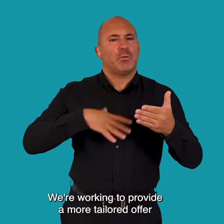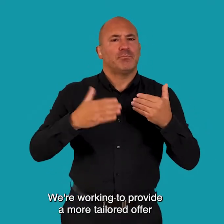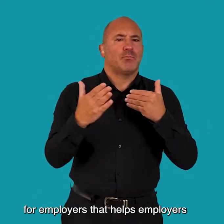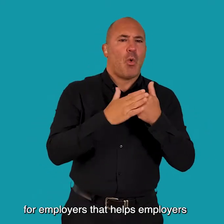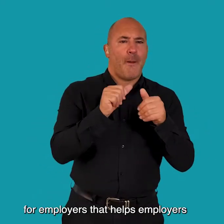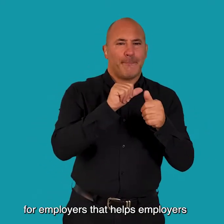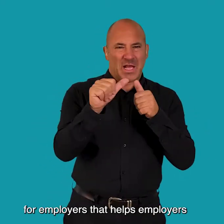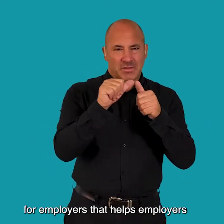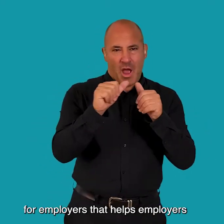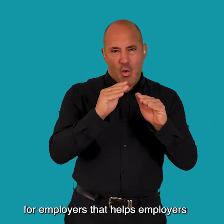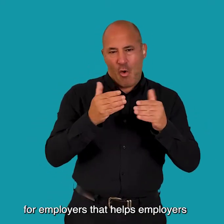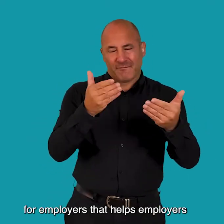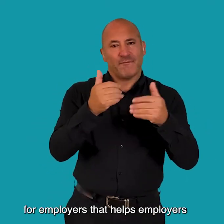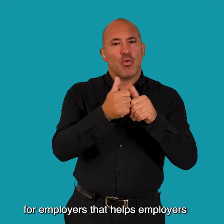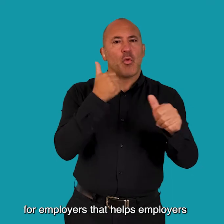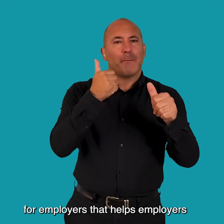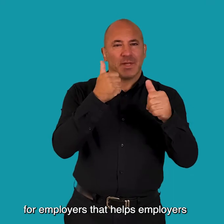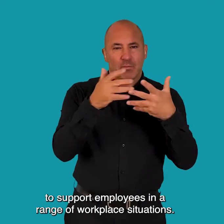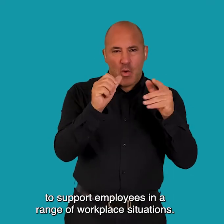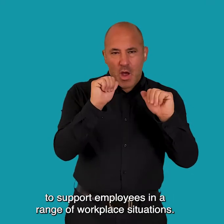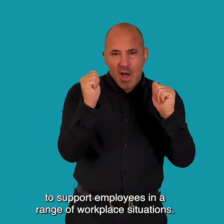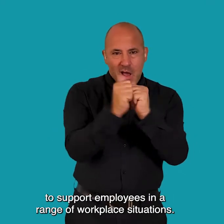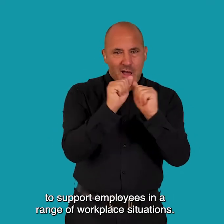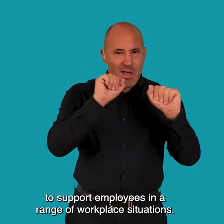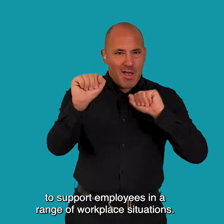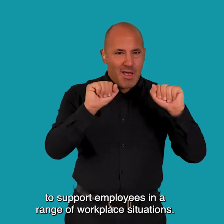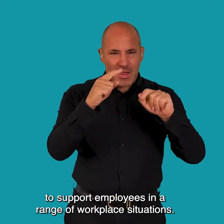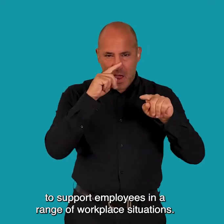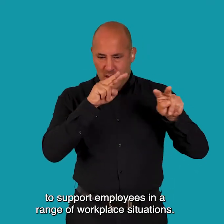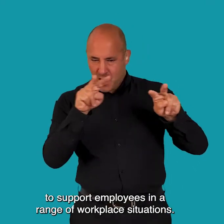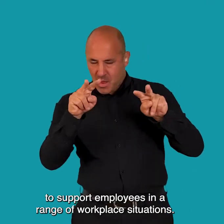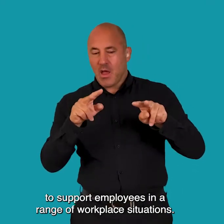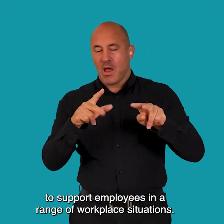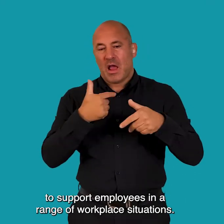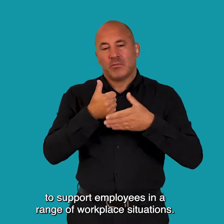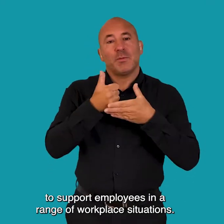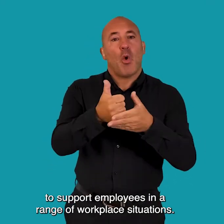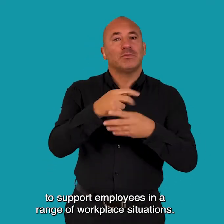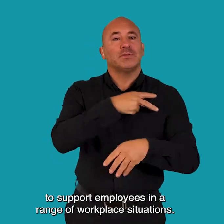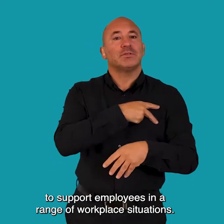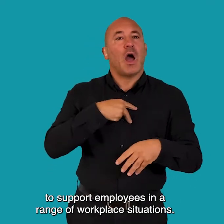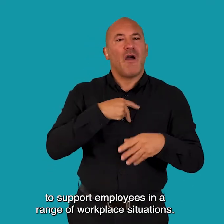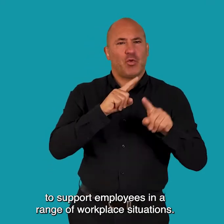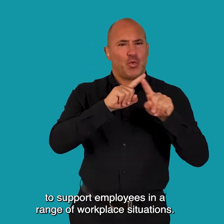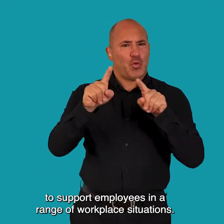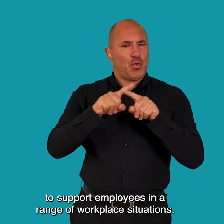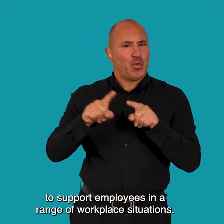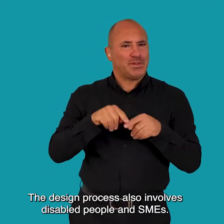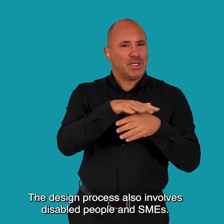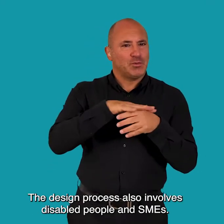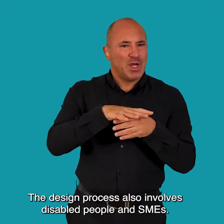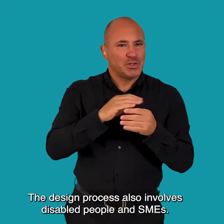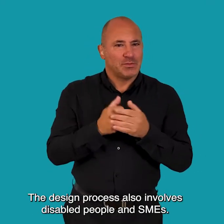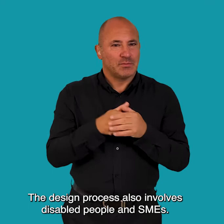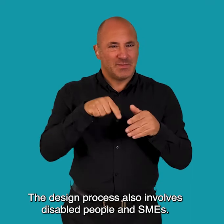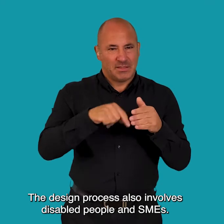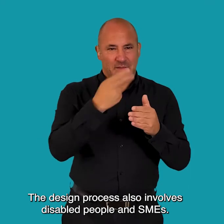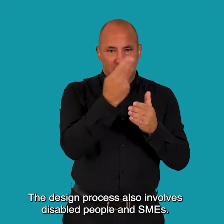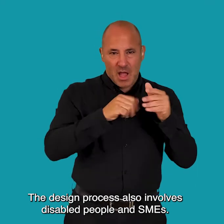for employers that helps employers to support employees in a range of workplace situations. The design process also